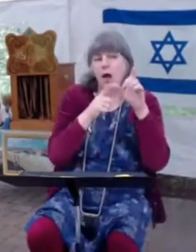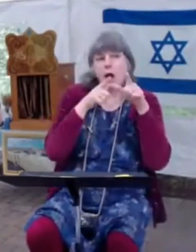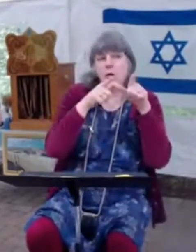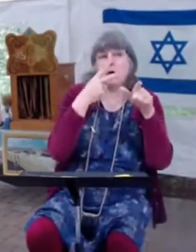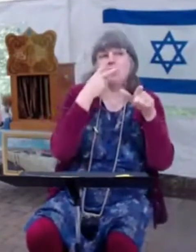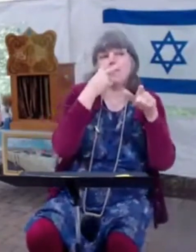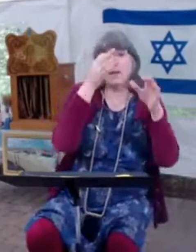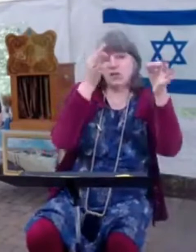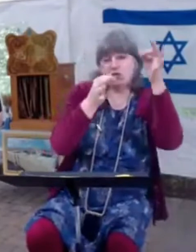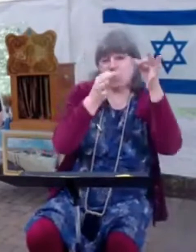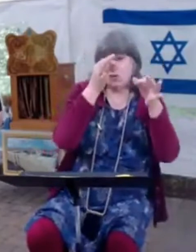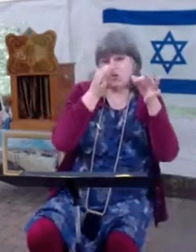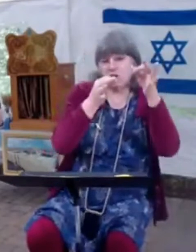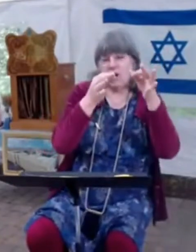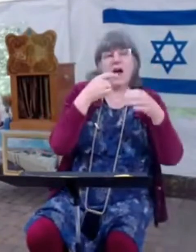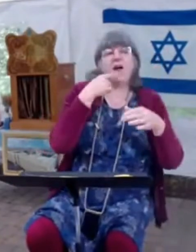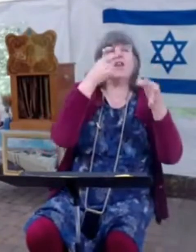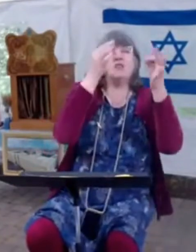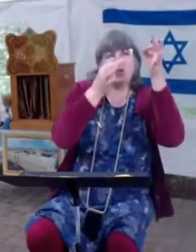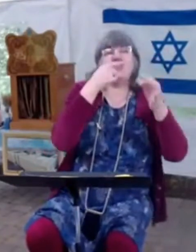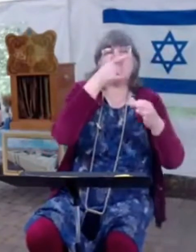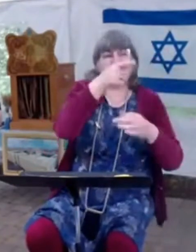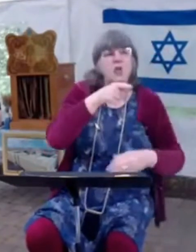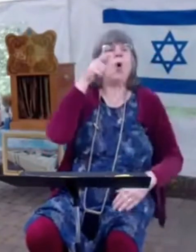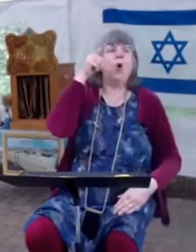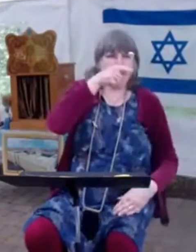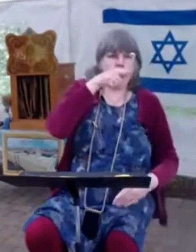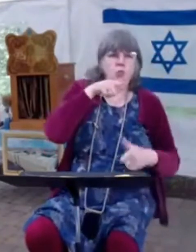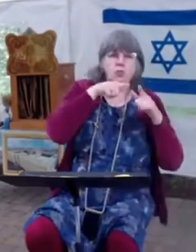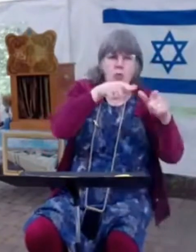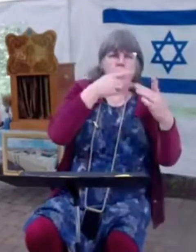5, he said, "You have heard you were told